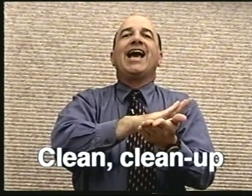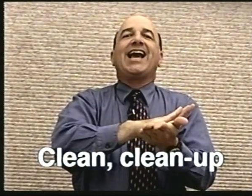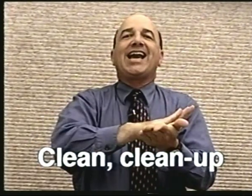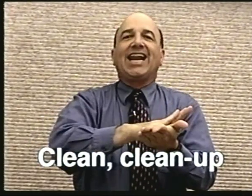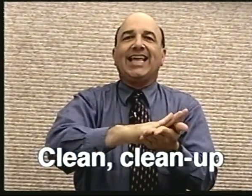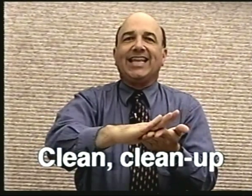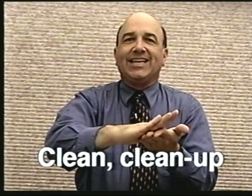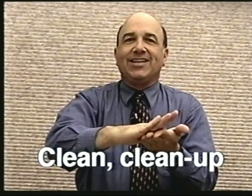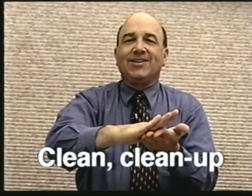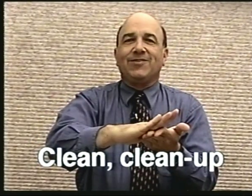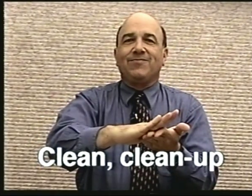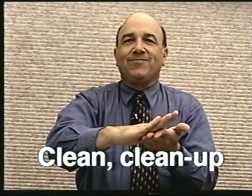Clean.